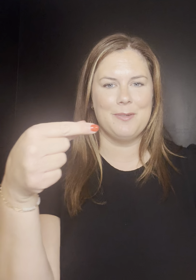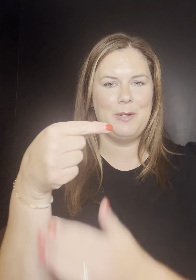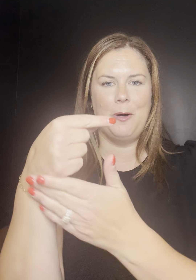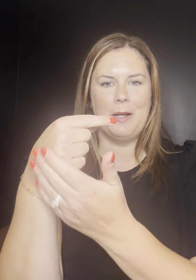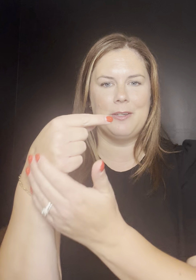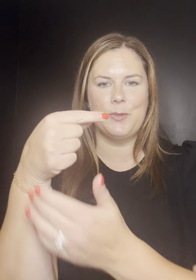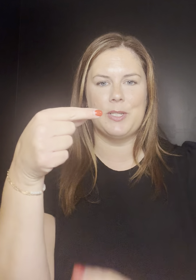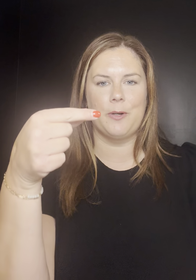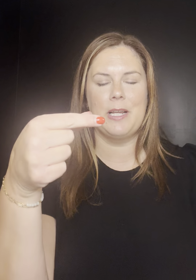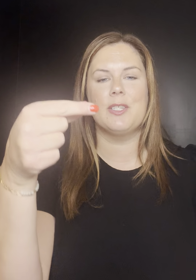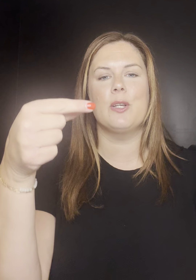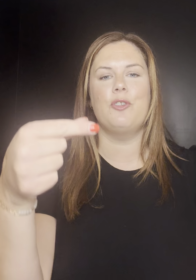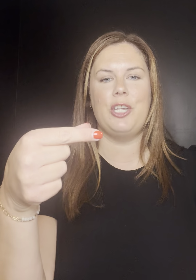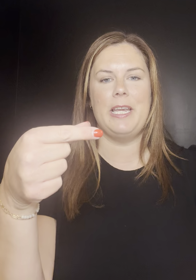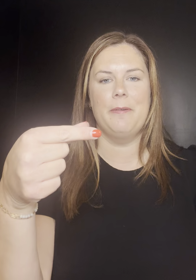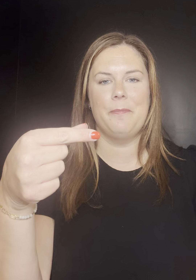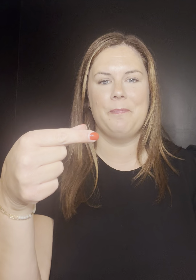don't want to twist our wrists. So G,